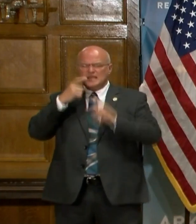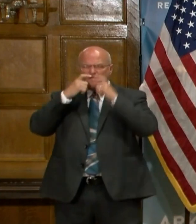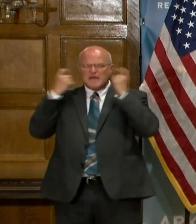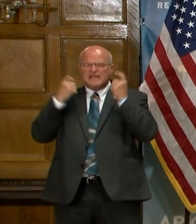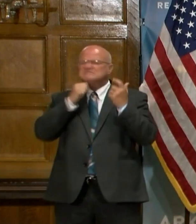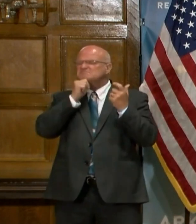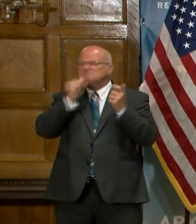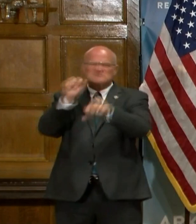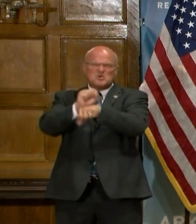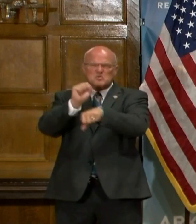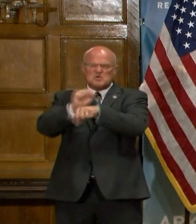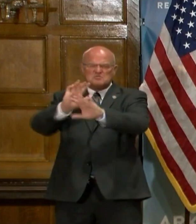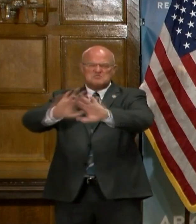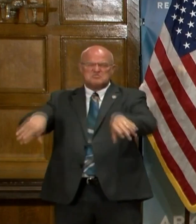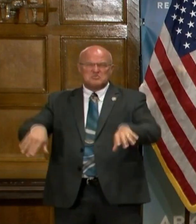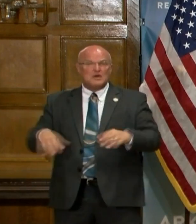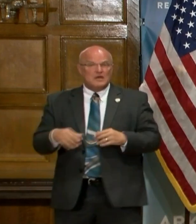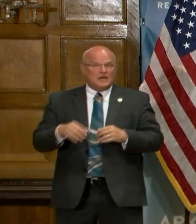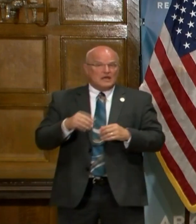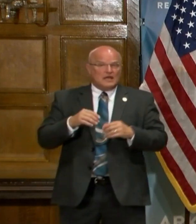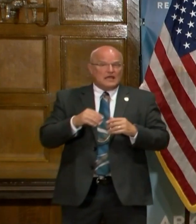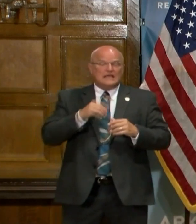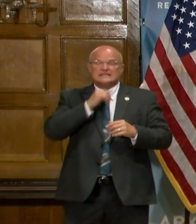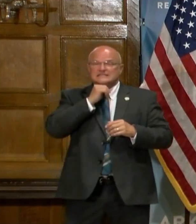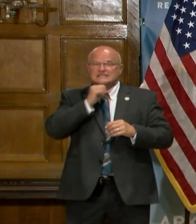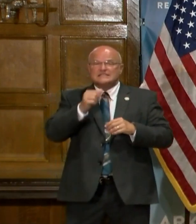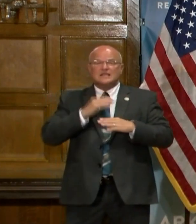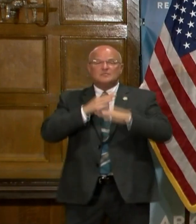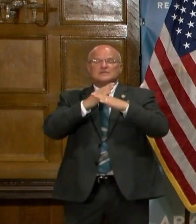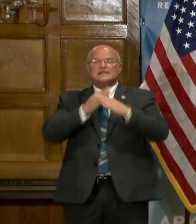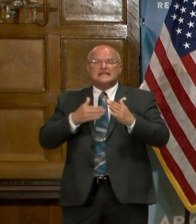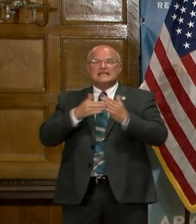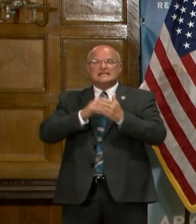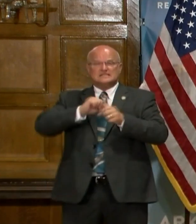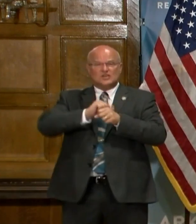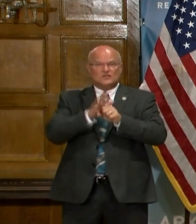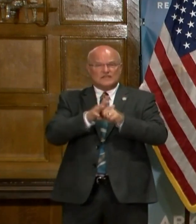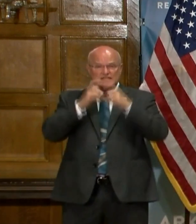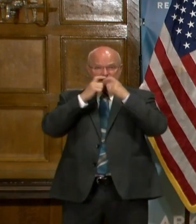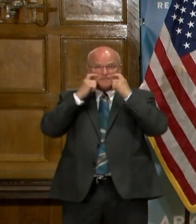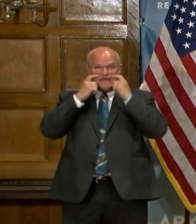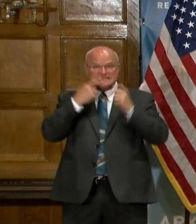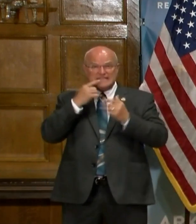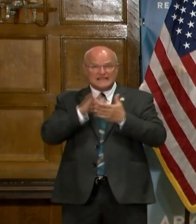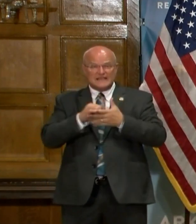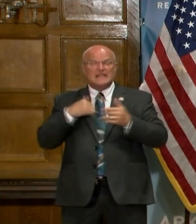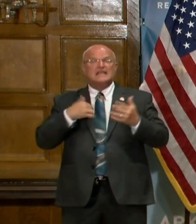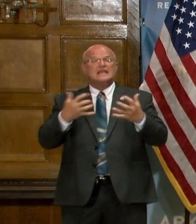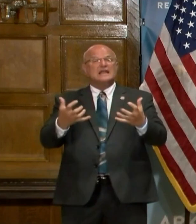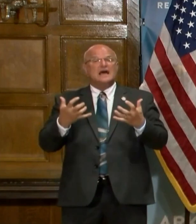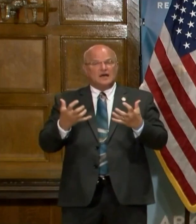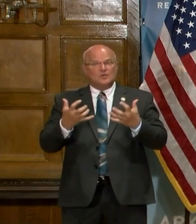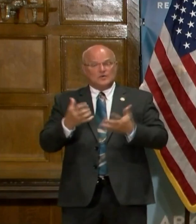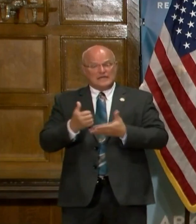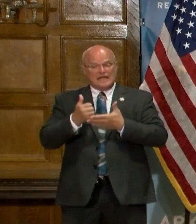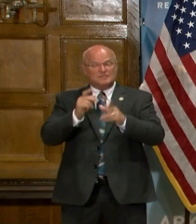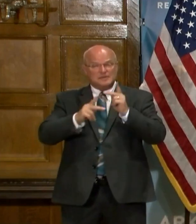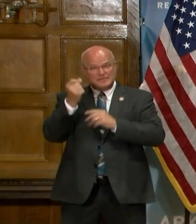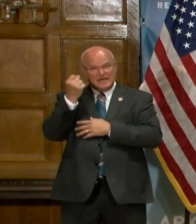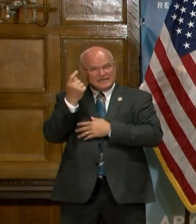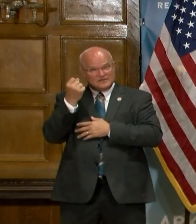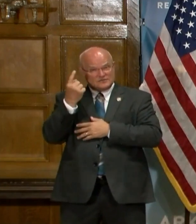these surgical masks, if you read it, it will say, does not protect against COVID-19. And I want to help people